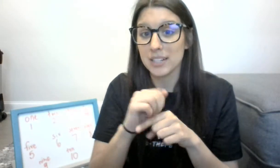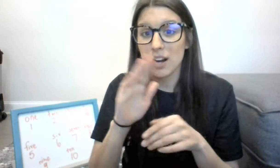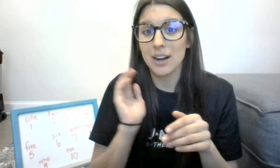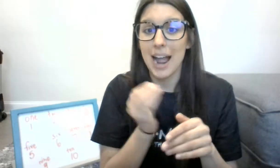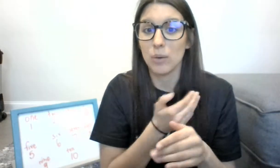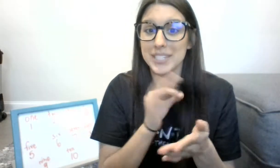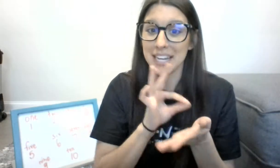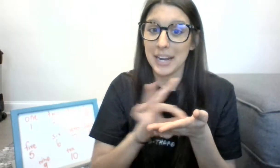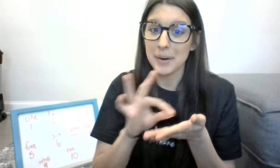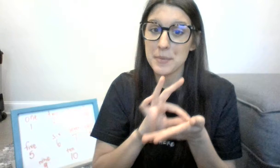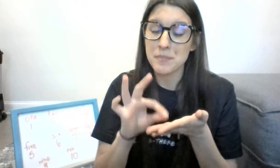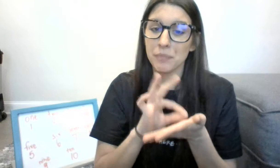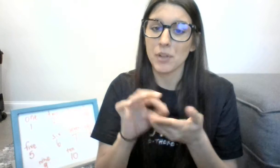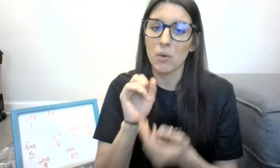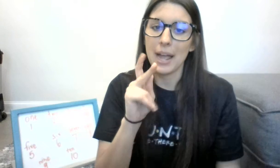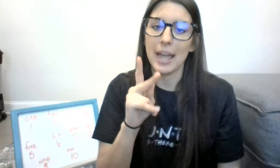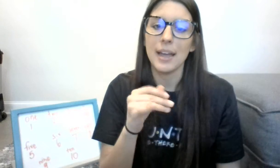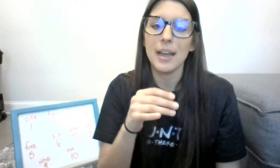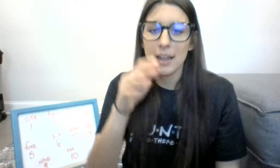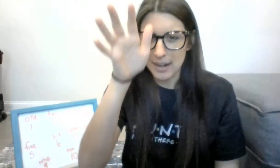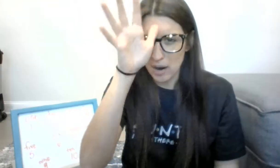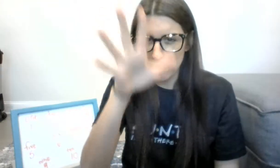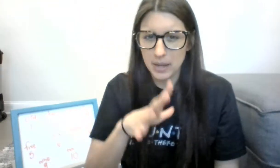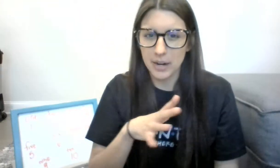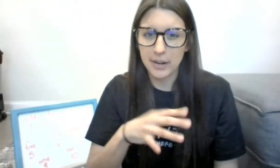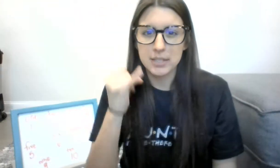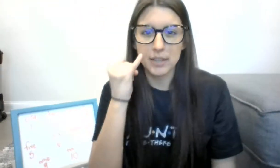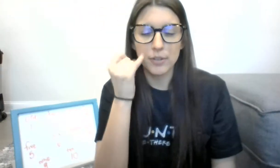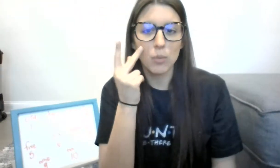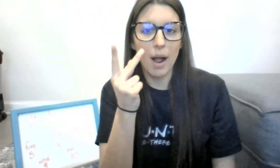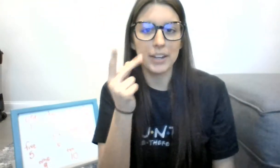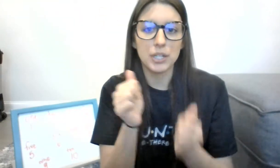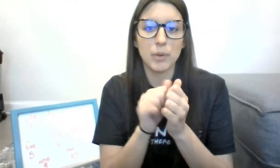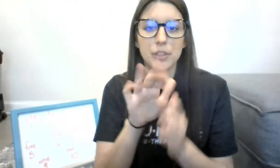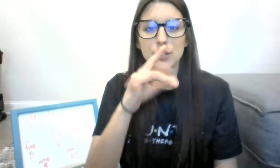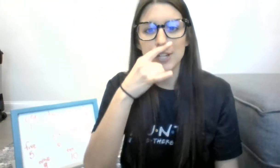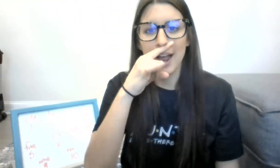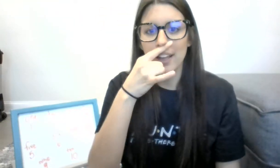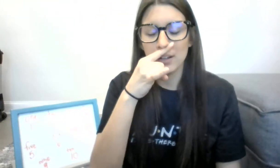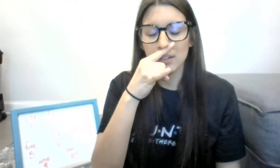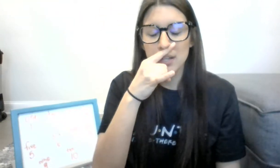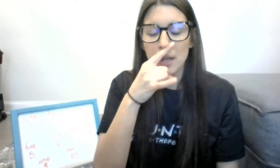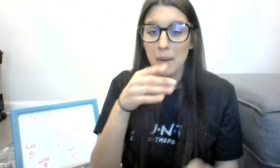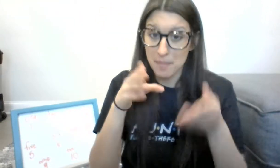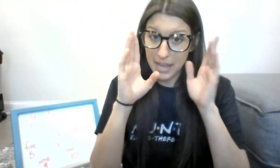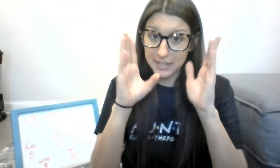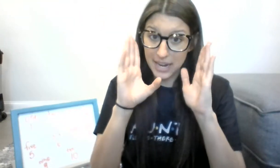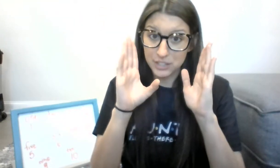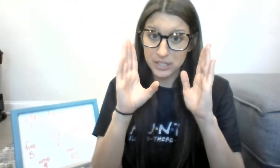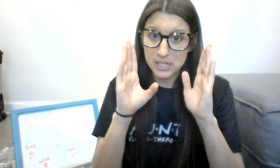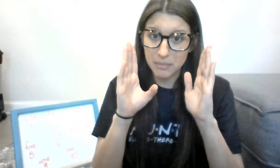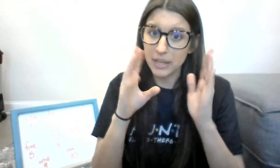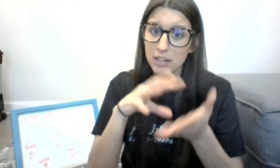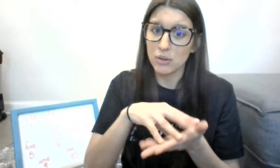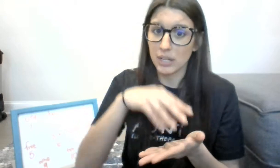our counting. Okay, now parents, if you're watching with your child, pay attention to me and you can